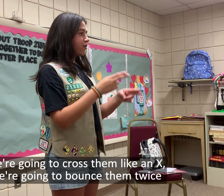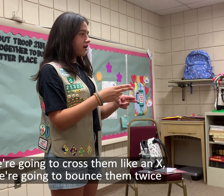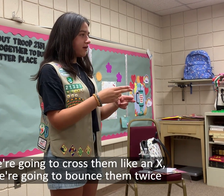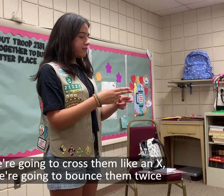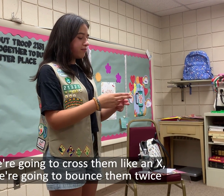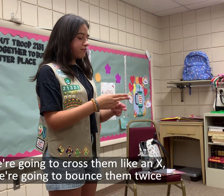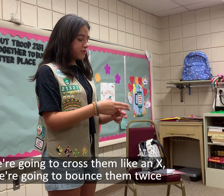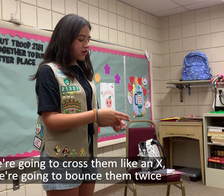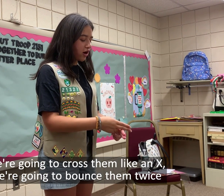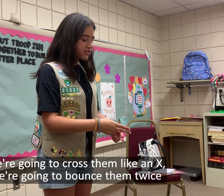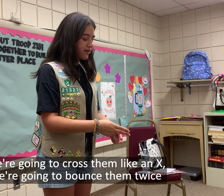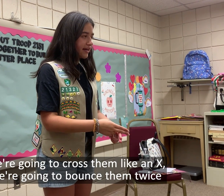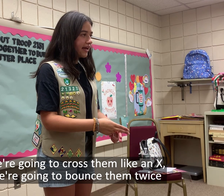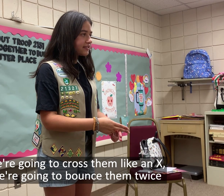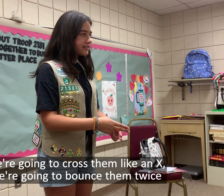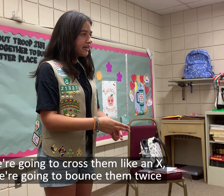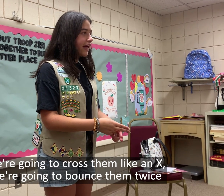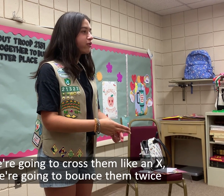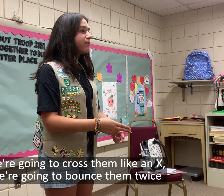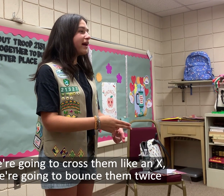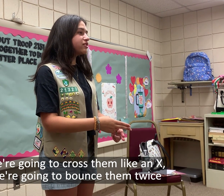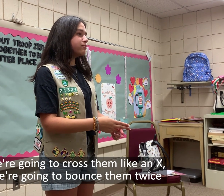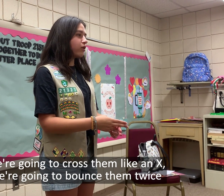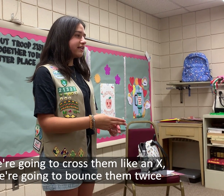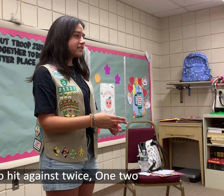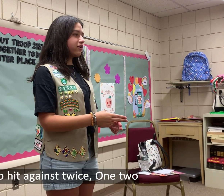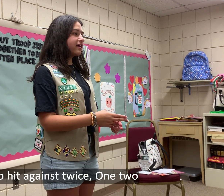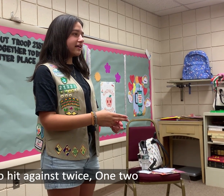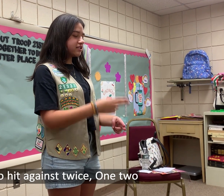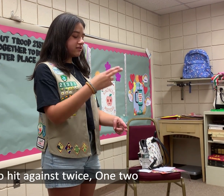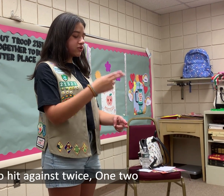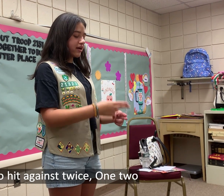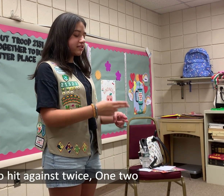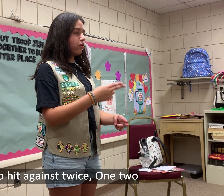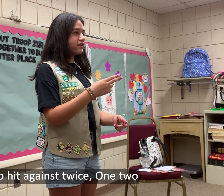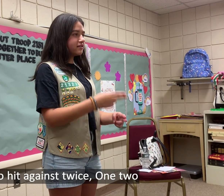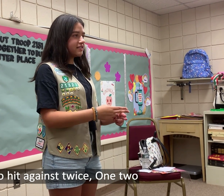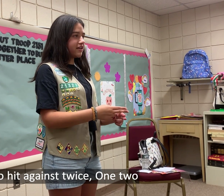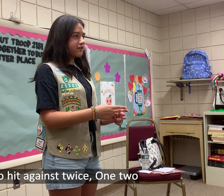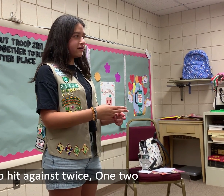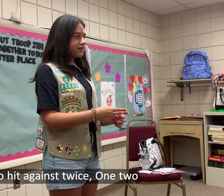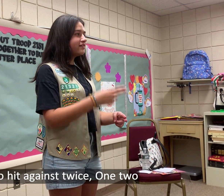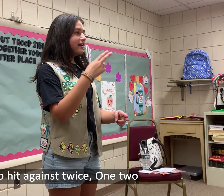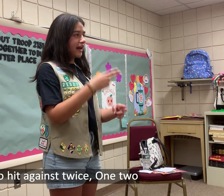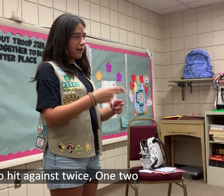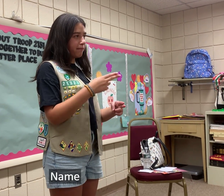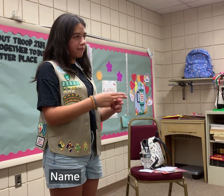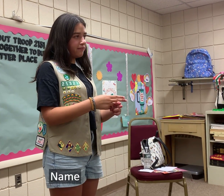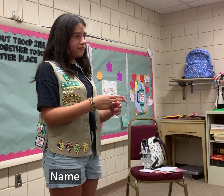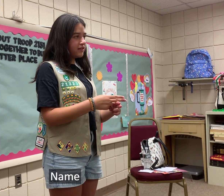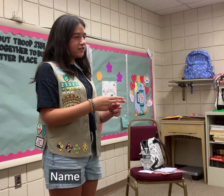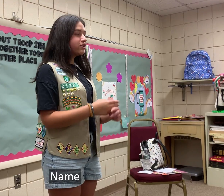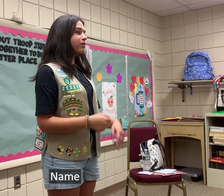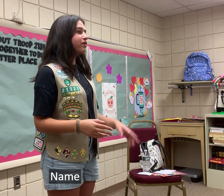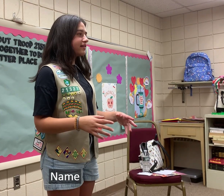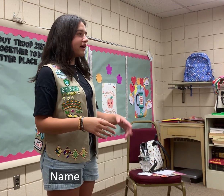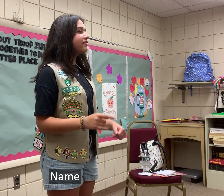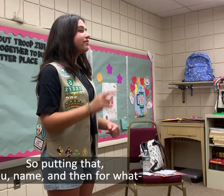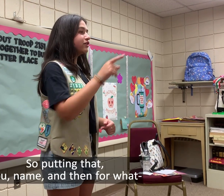to cross them like an X, and we're going to bounce them twice. So hit against twice. 1, 2. Name. So putting that,